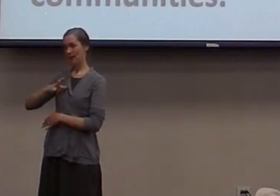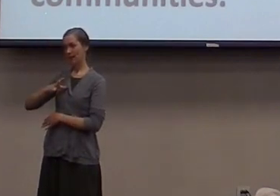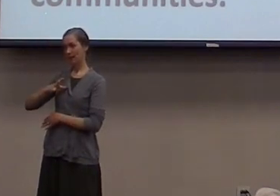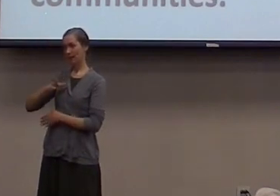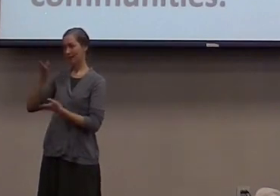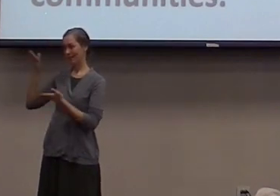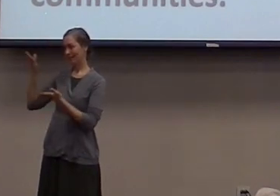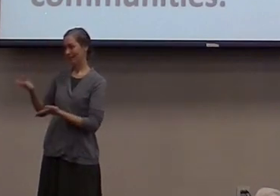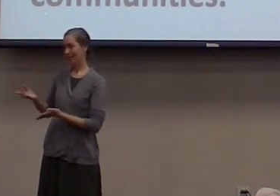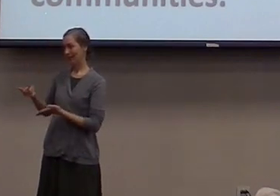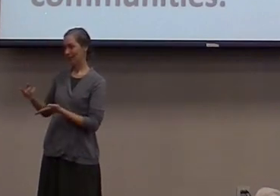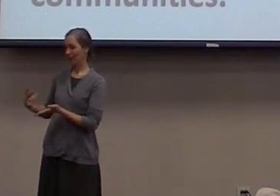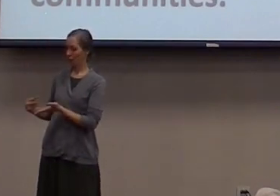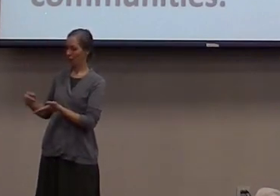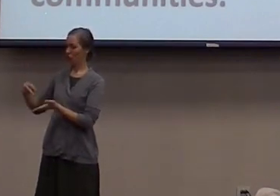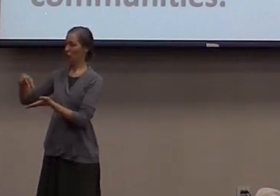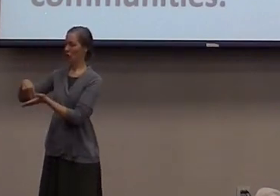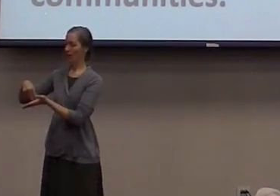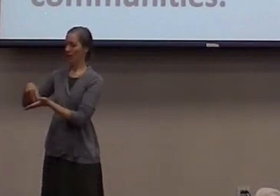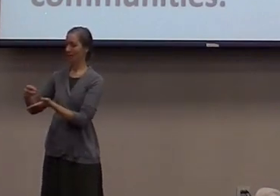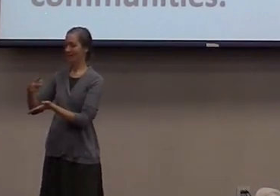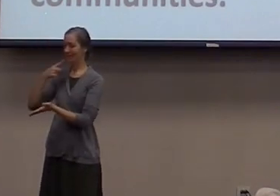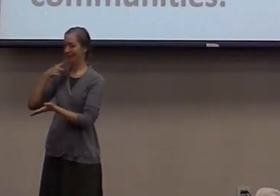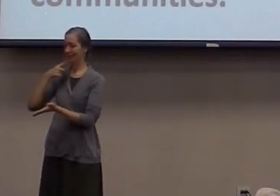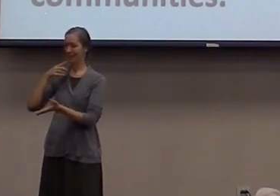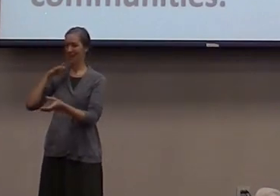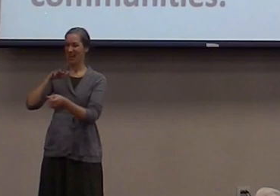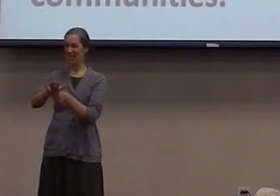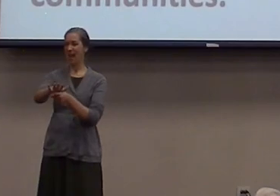who stood up to say, that's enough.